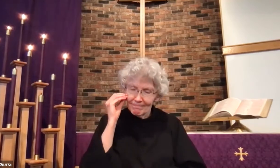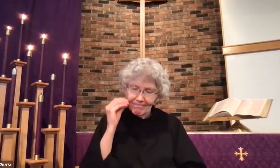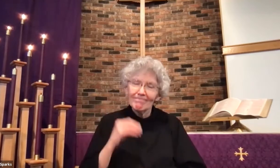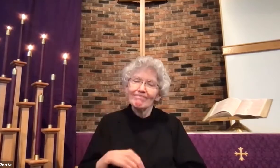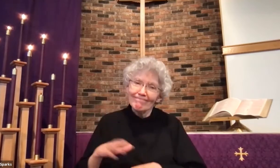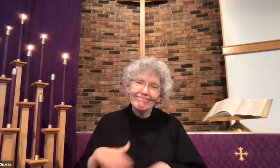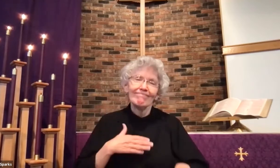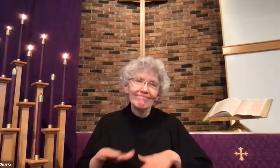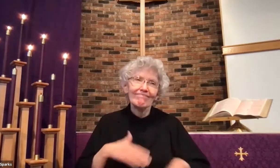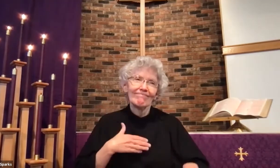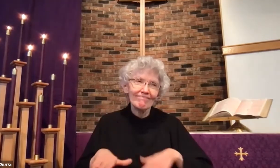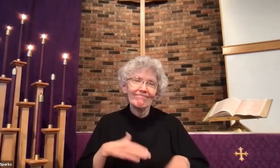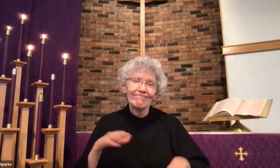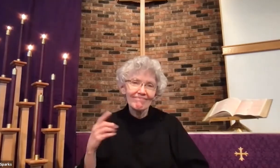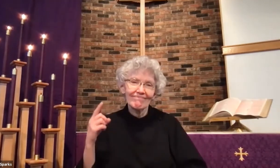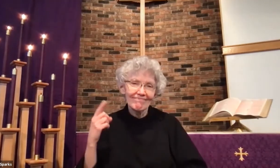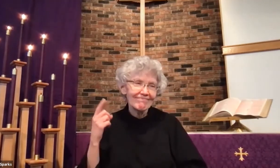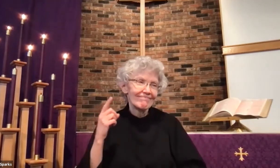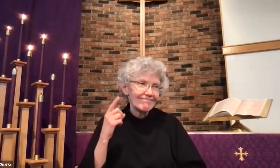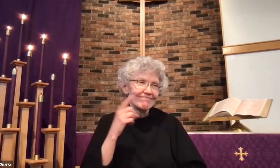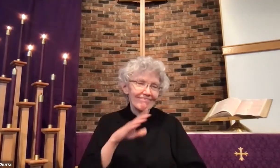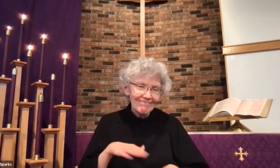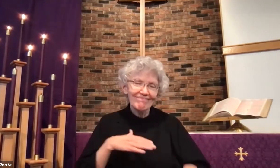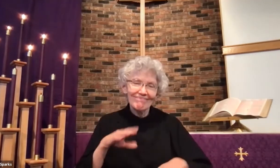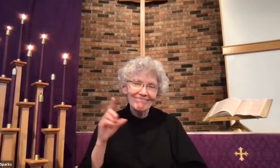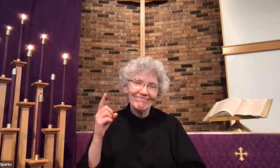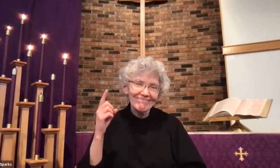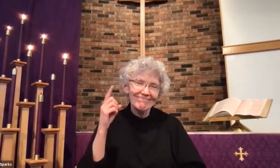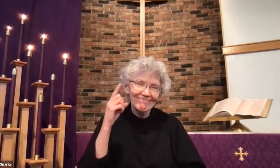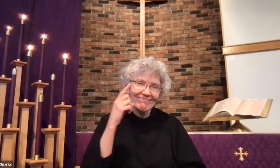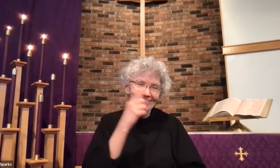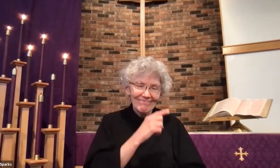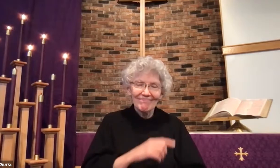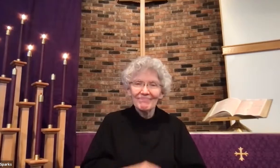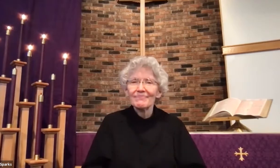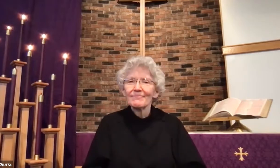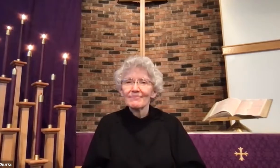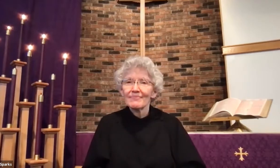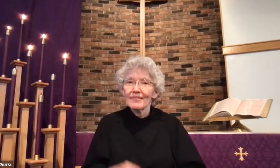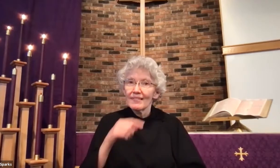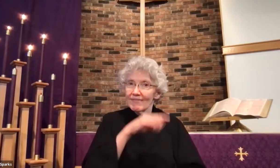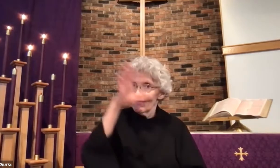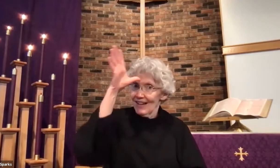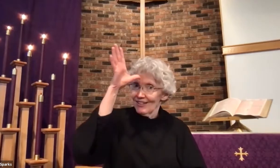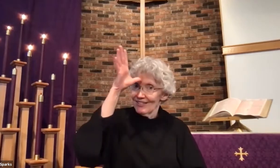son, but let me be like the one of your hired workers. So he left and went to his father.